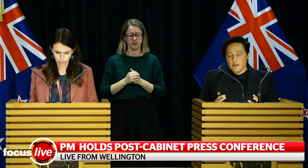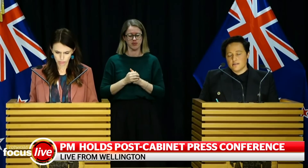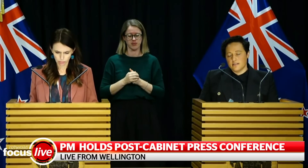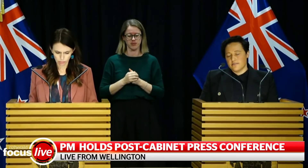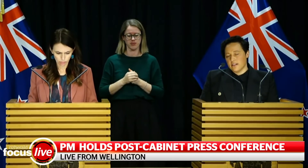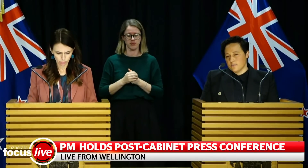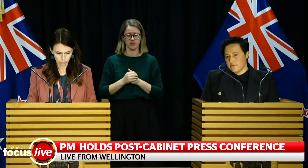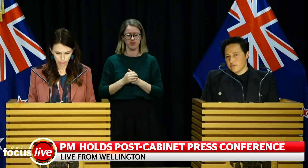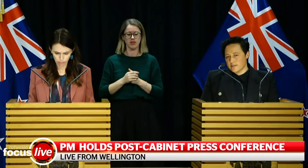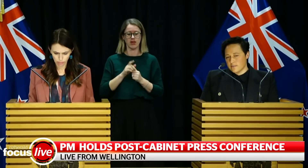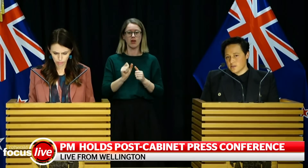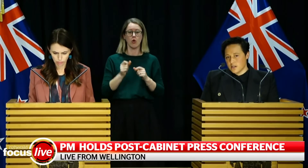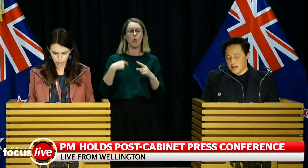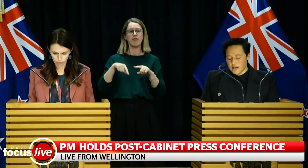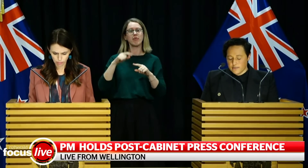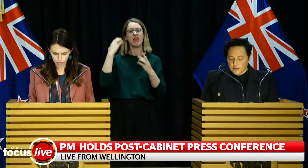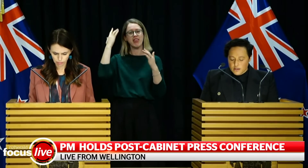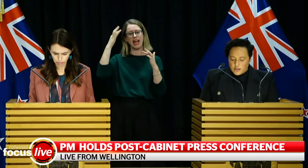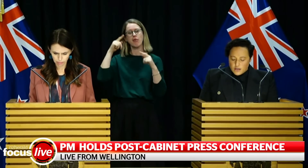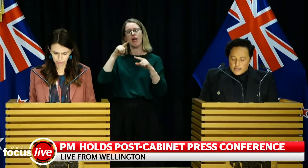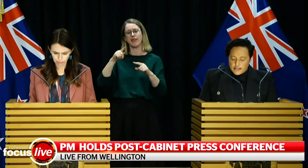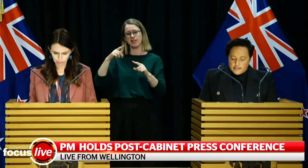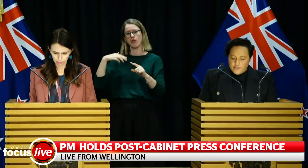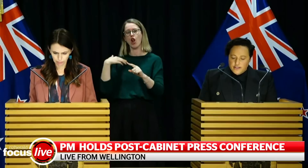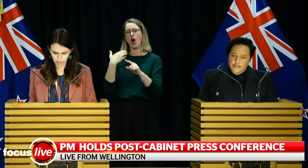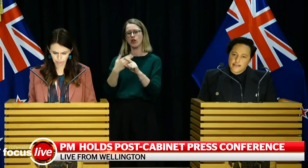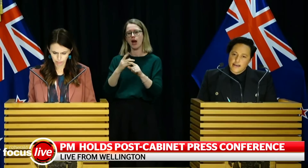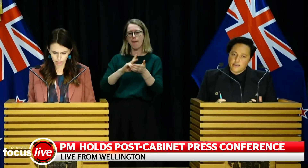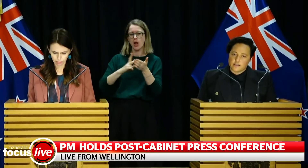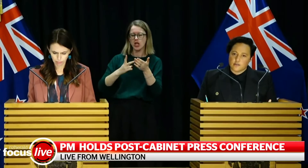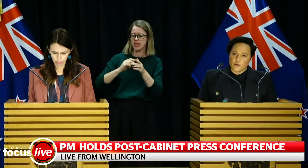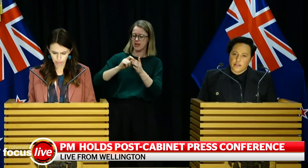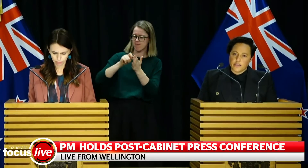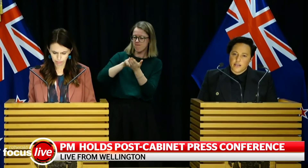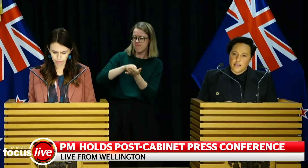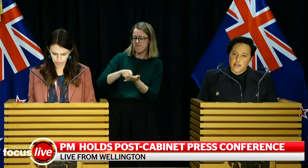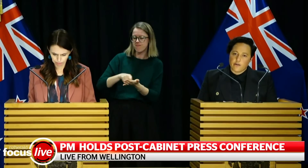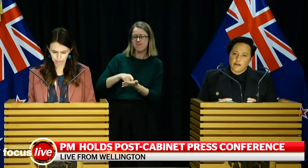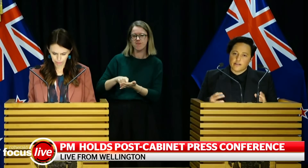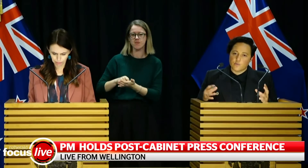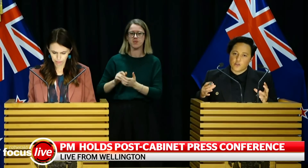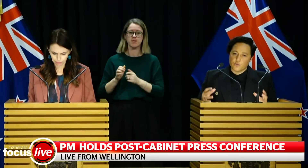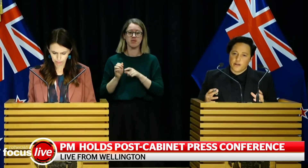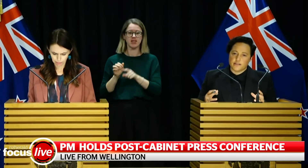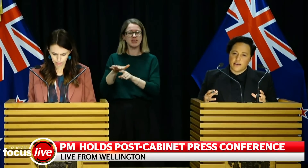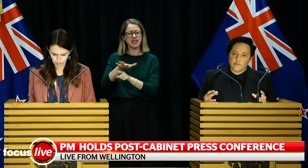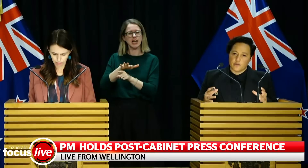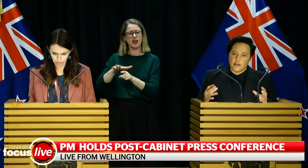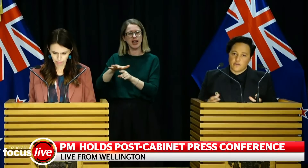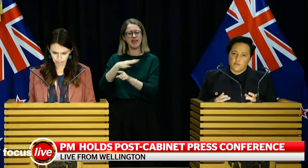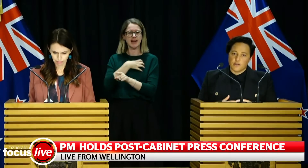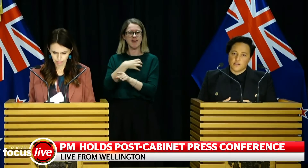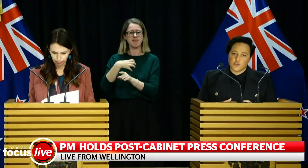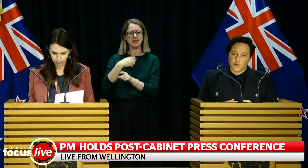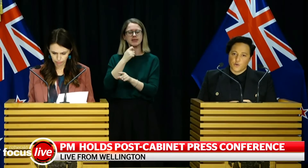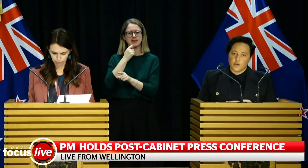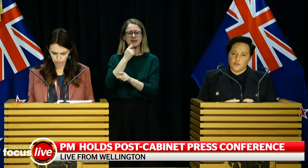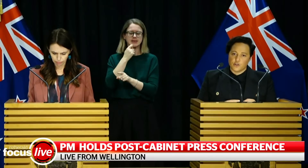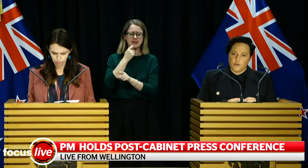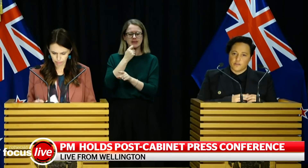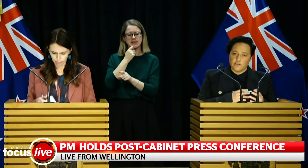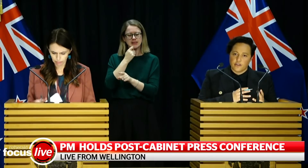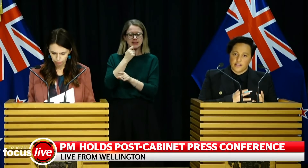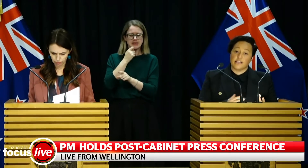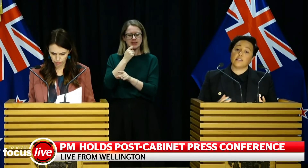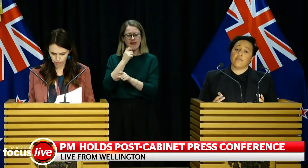the policy development for some time. I think it's fair to say that this is one of the areas which we as a government have committed to